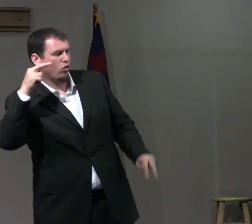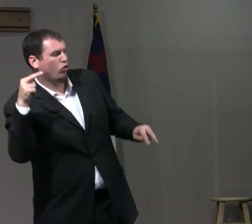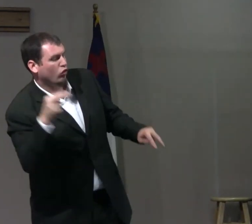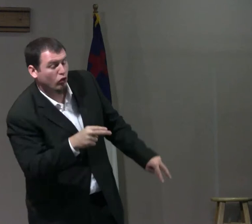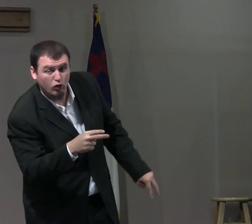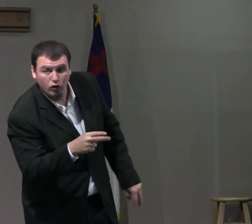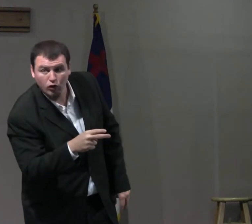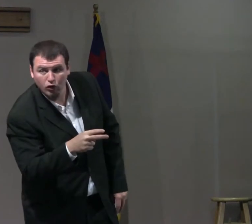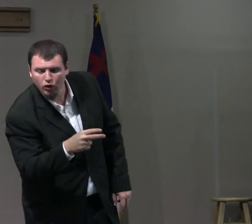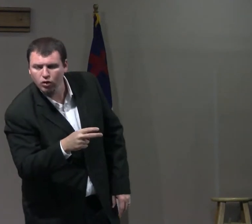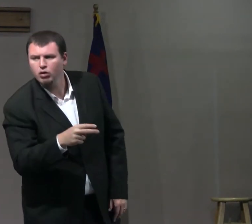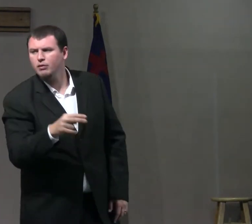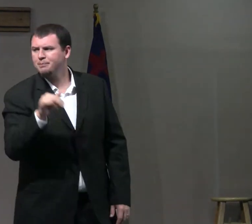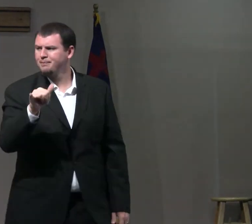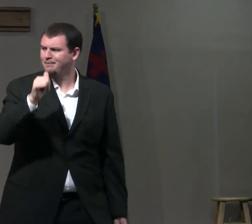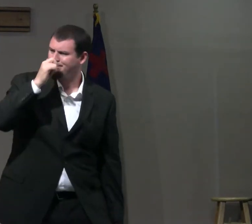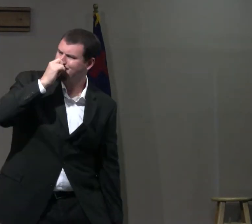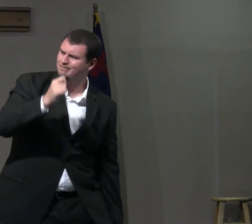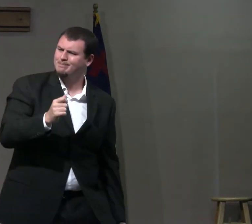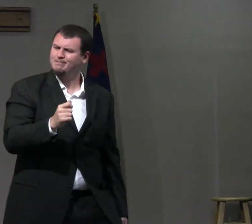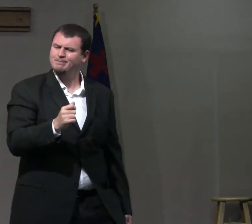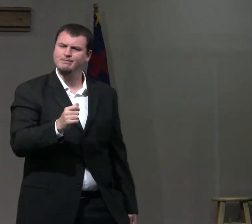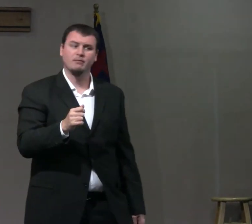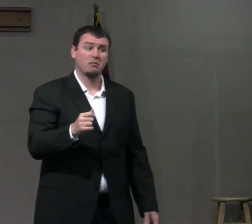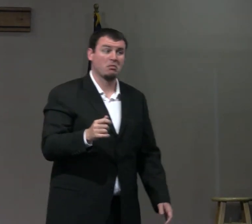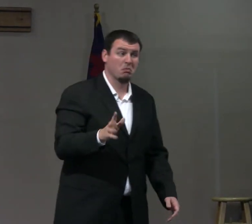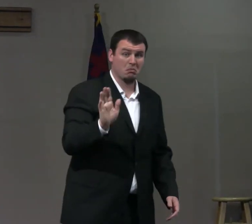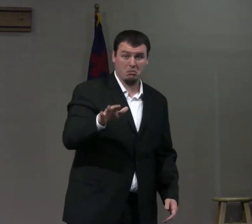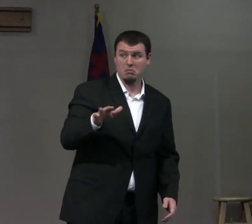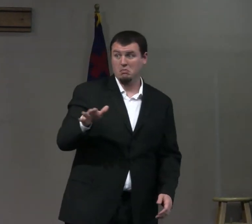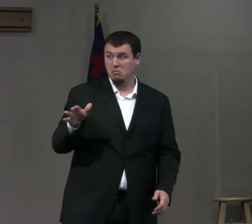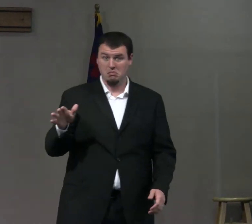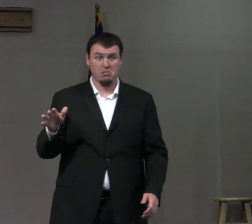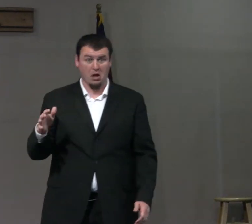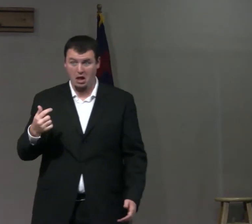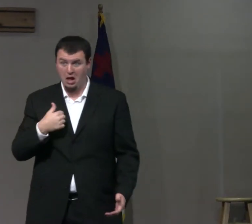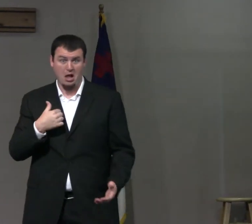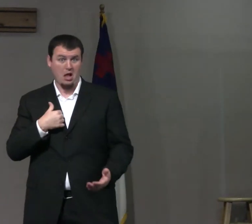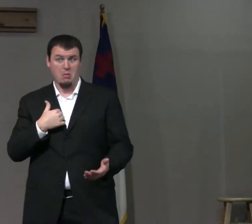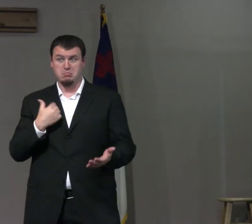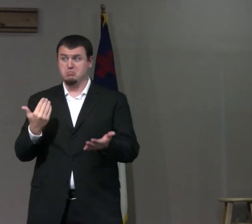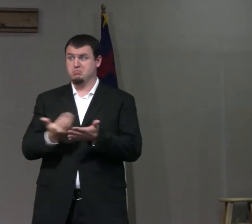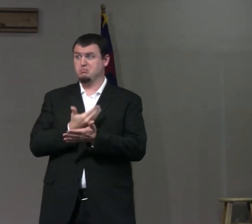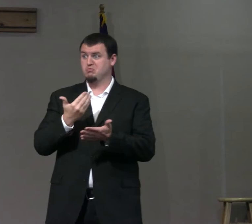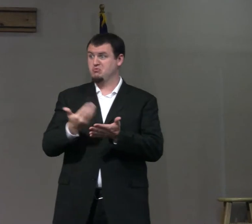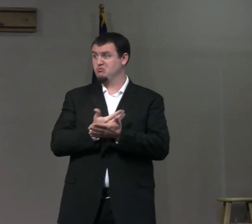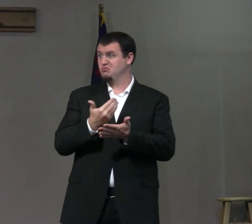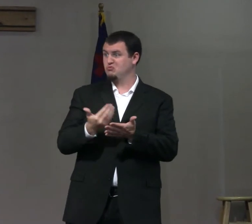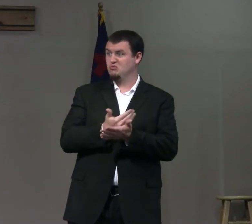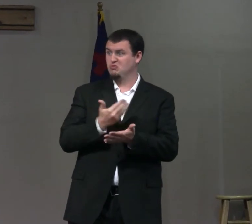So even from those that are from the outside looking in, we should have this report.